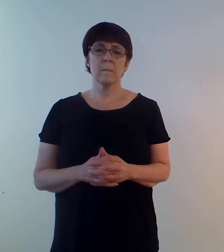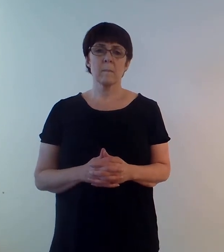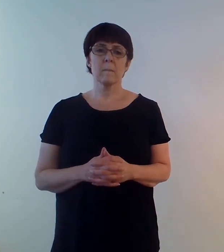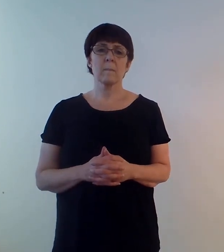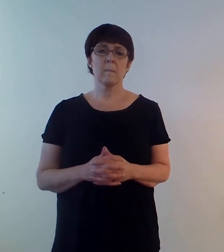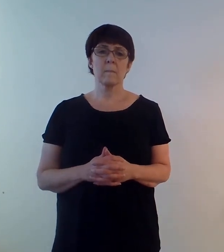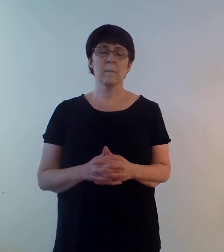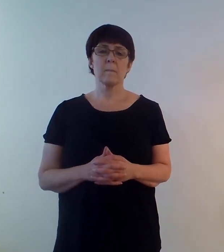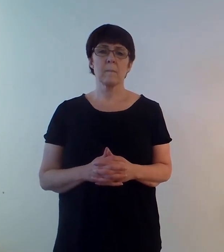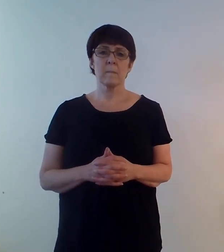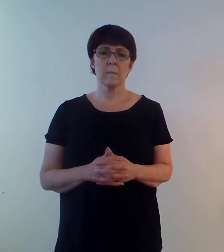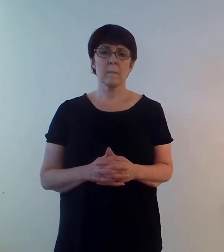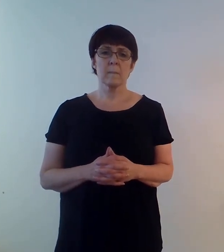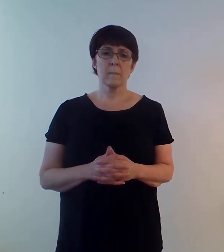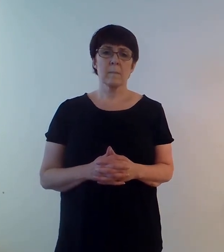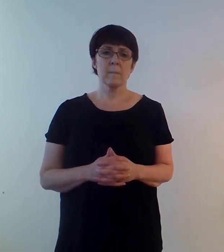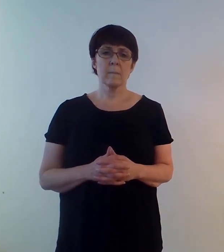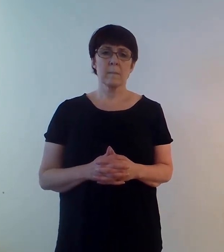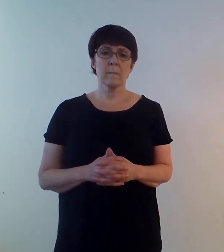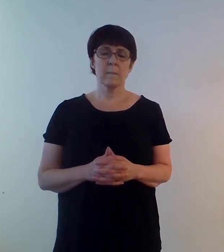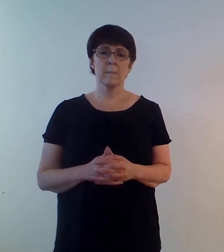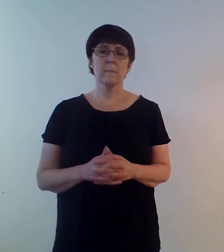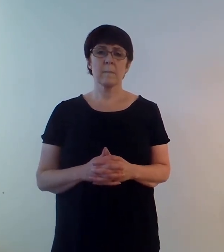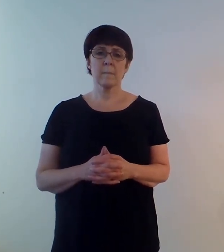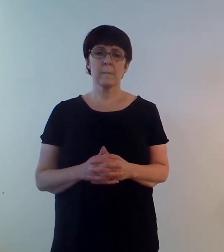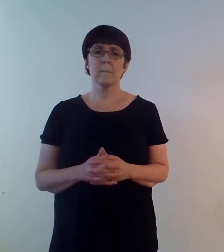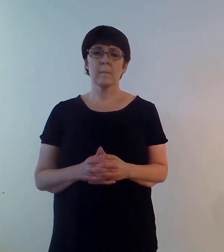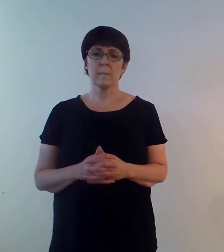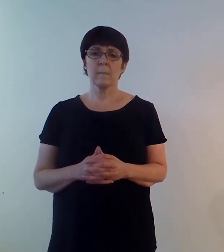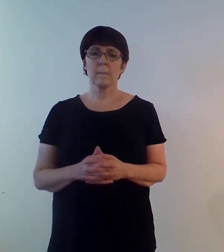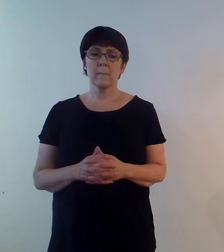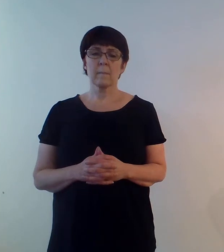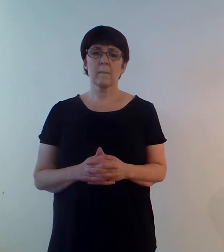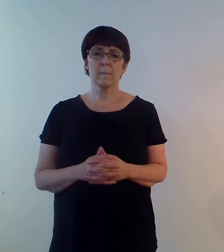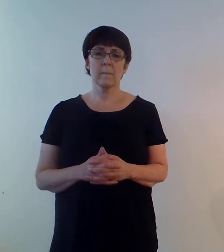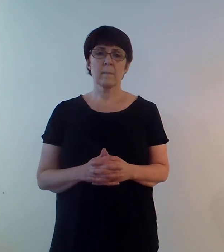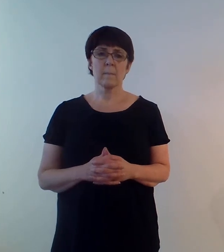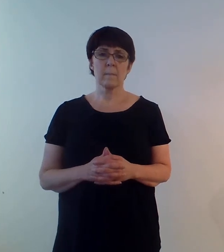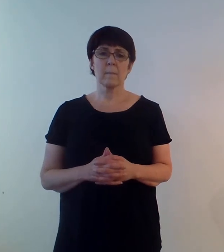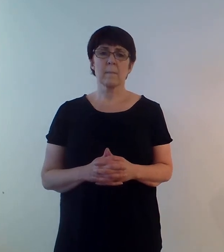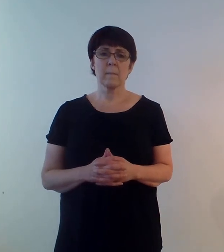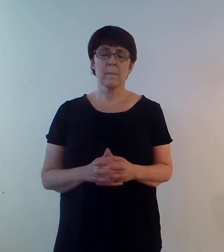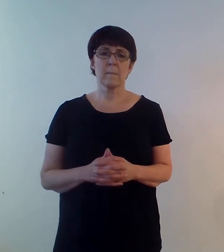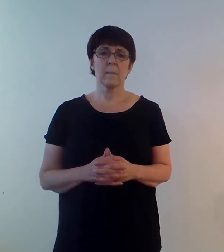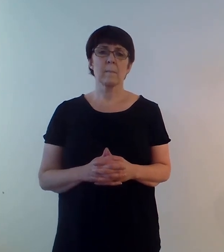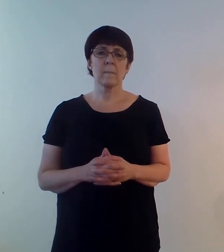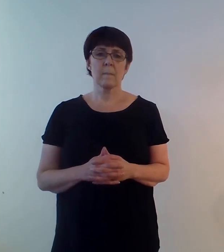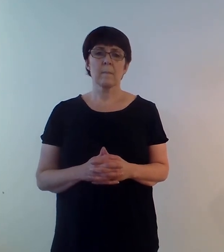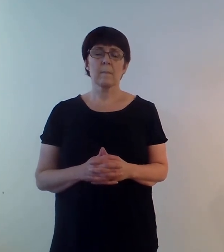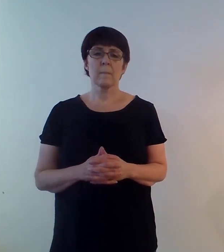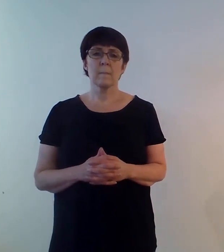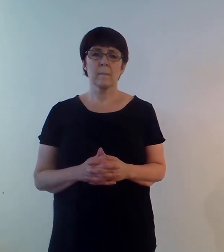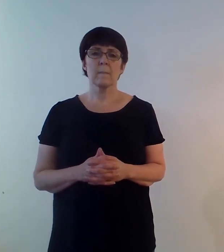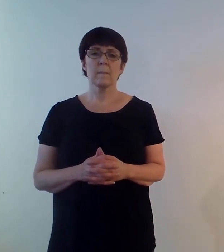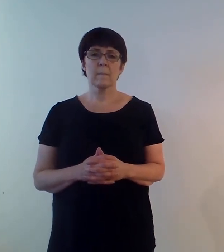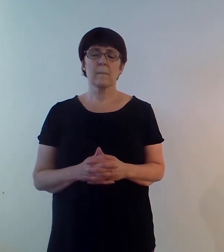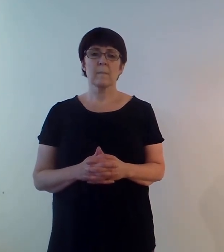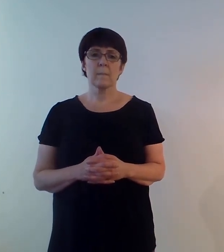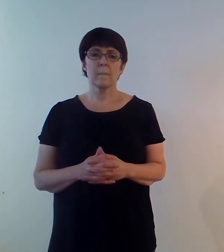left. Couple more reps out. Tight. And 3, 2, one,